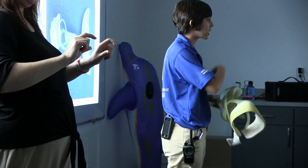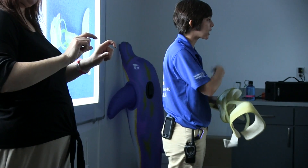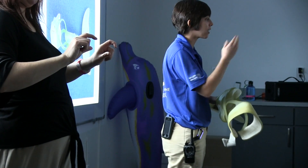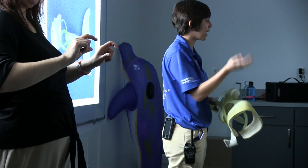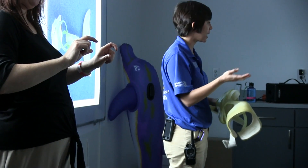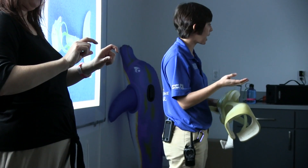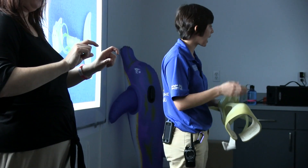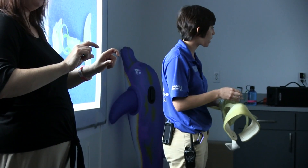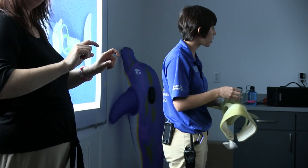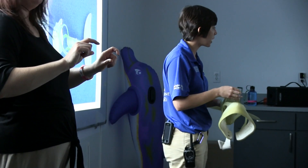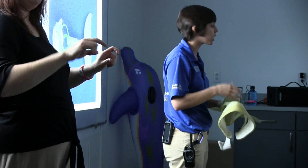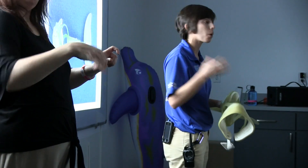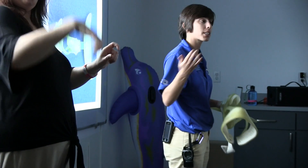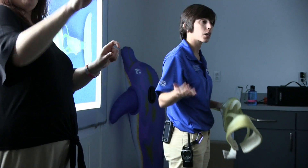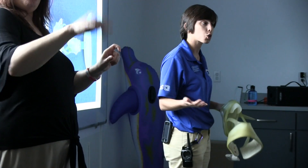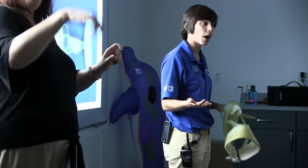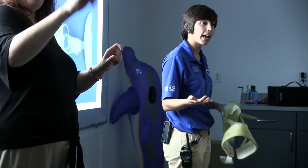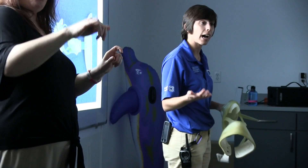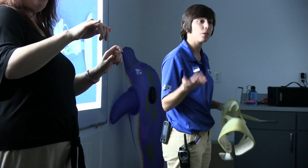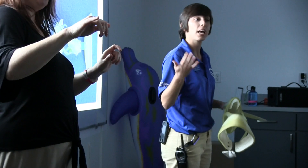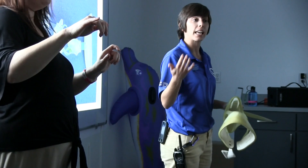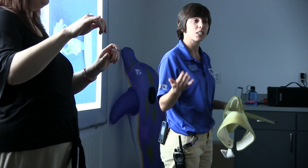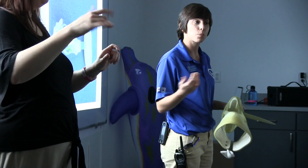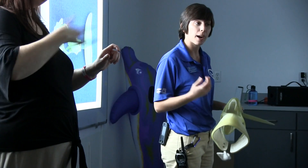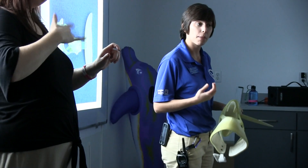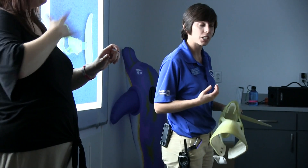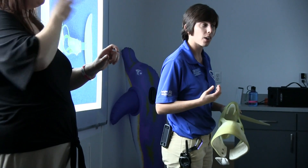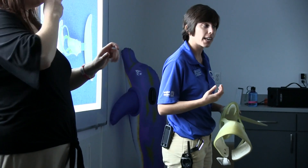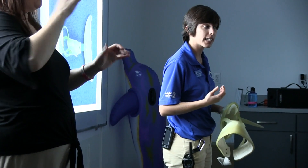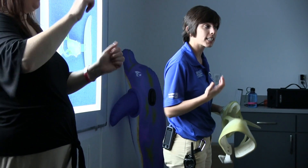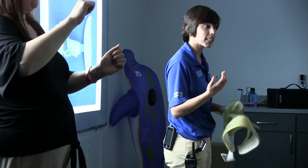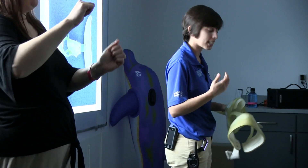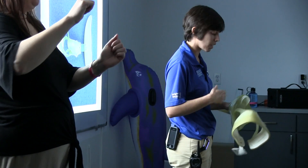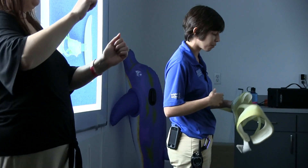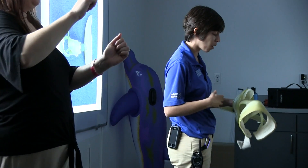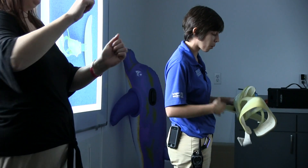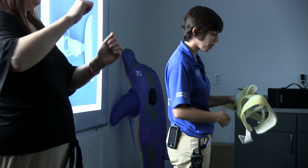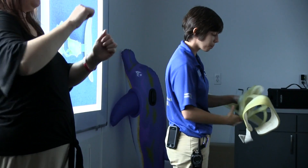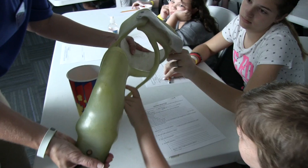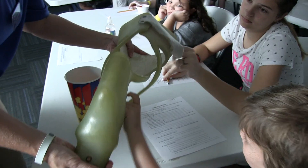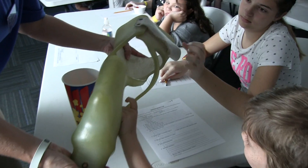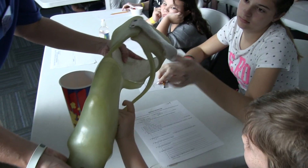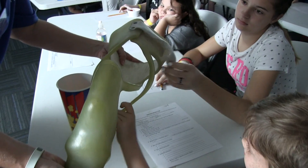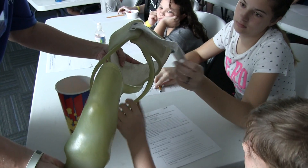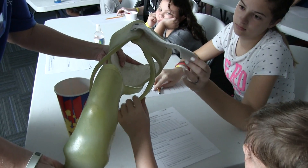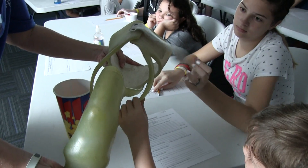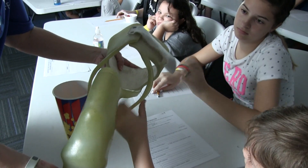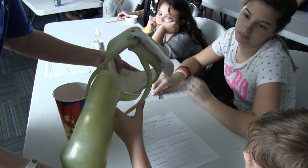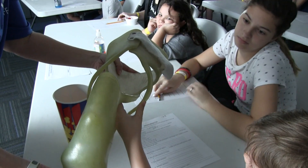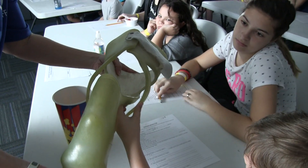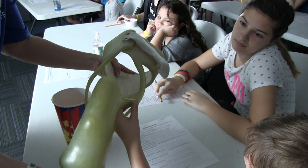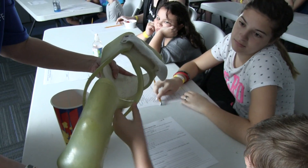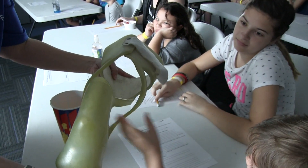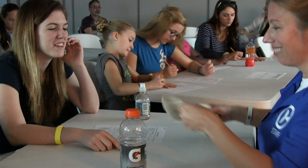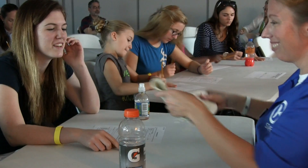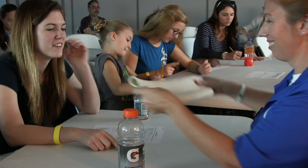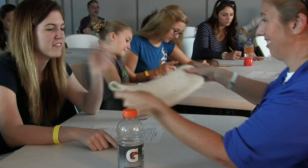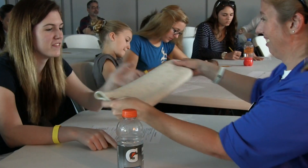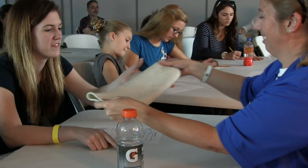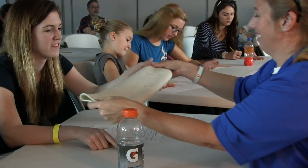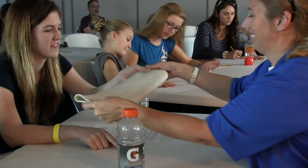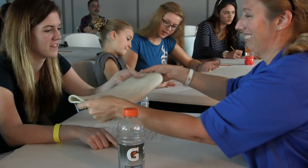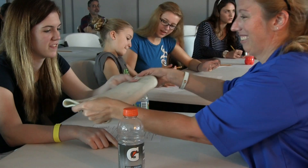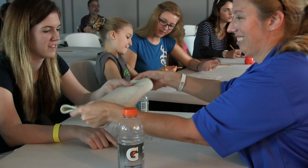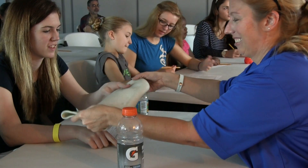especially here and at Hanger Plain you always got to try out and experiment your ideas to see if they'll work. and stop it so I'm to get so free and